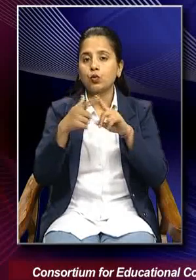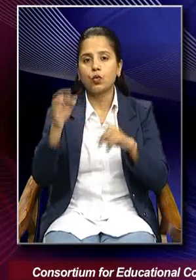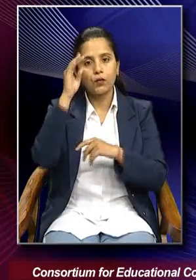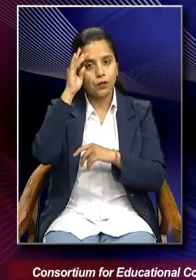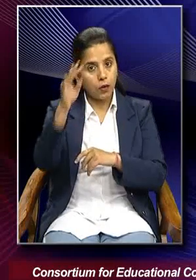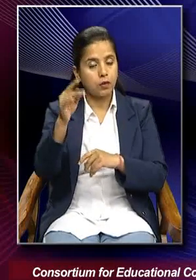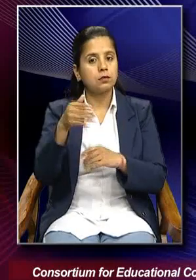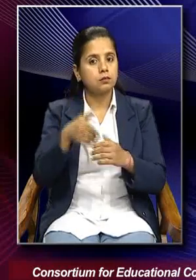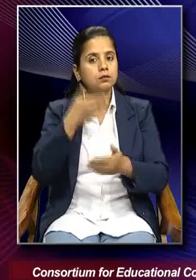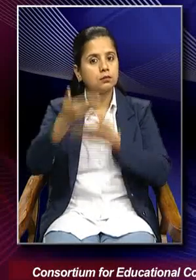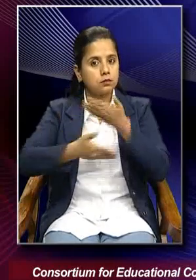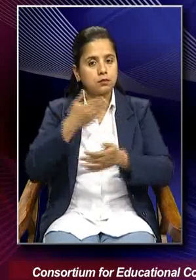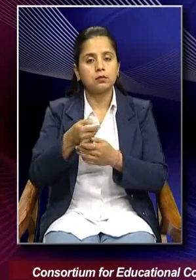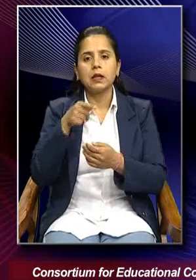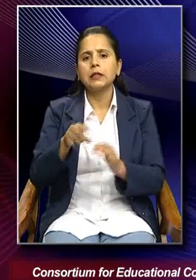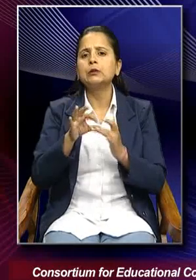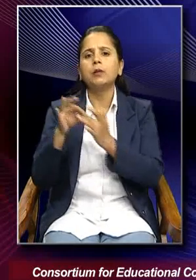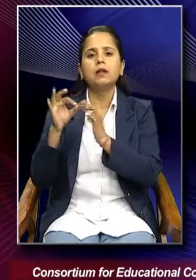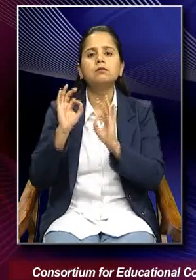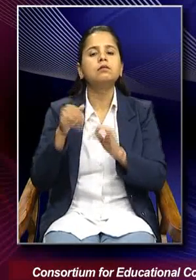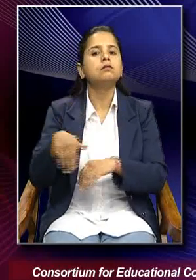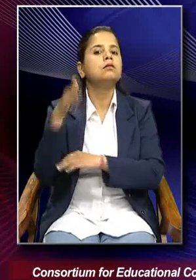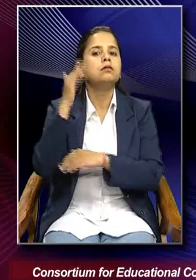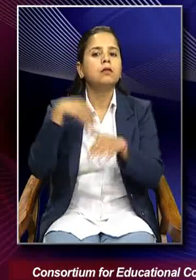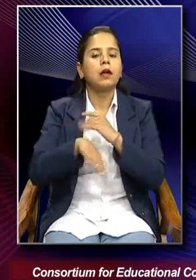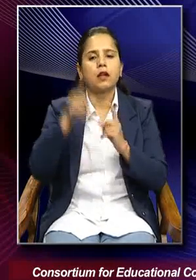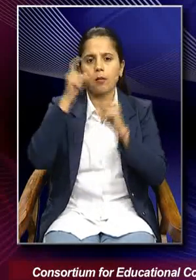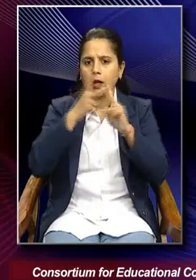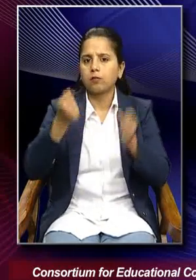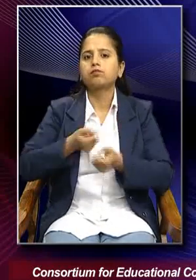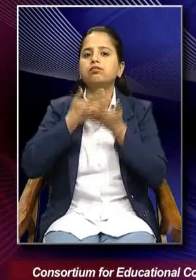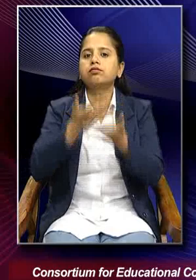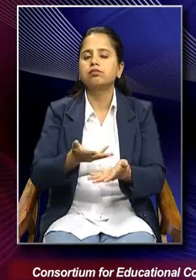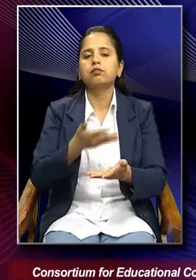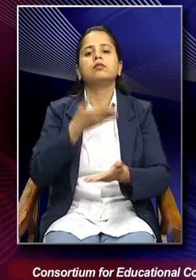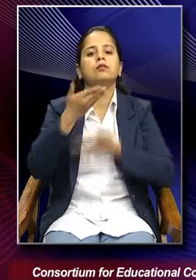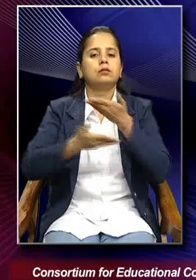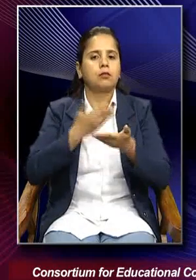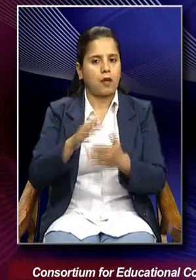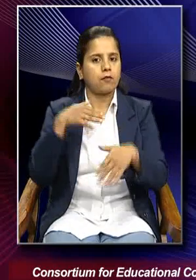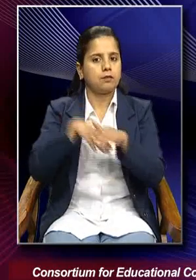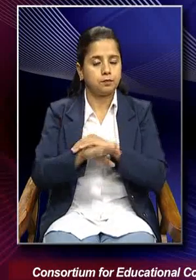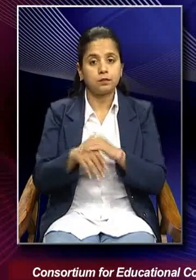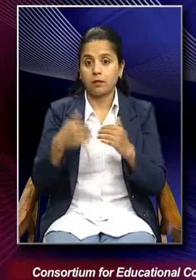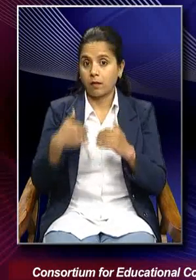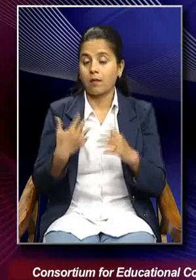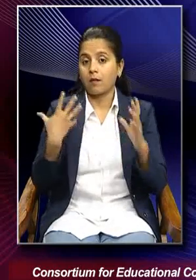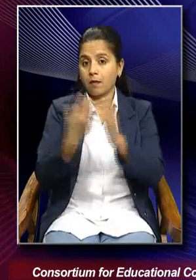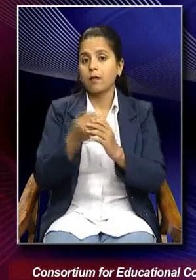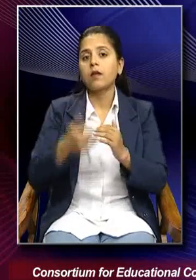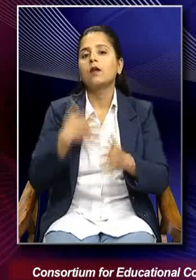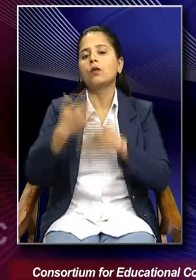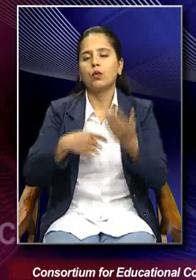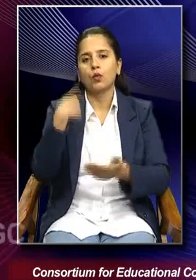Philosophy under the special segment of symbolic expressions. And we have with us